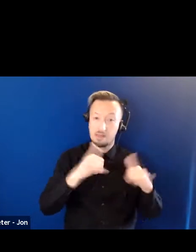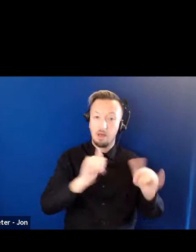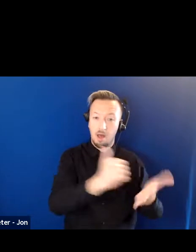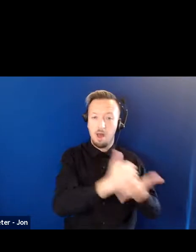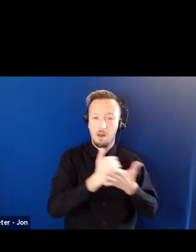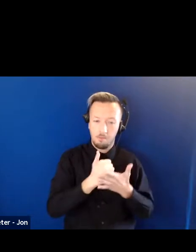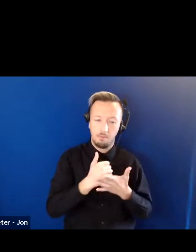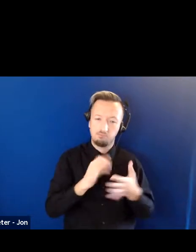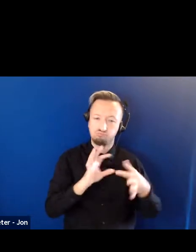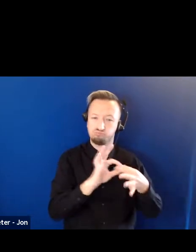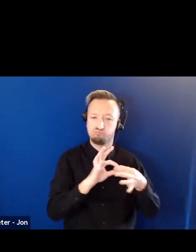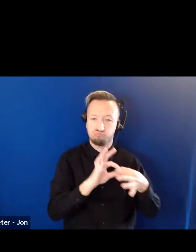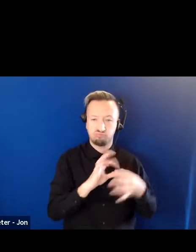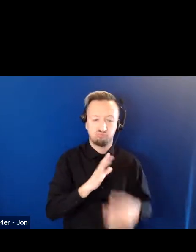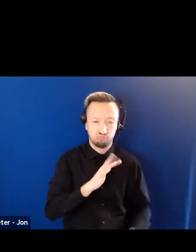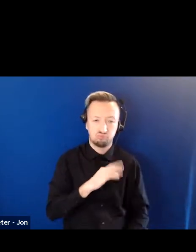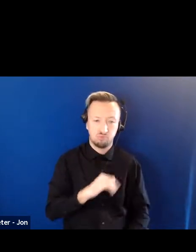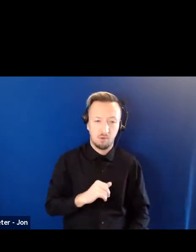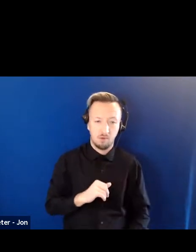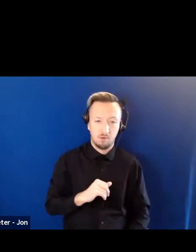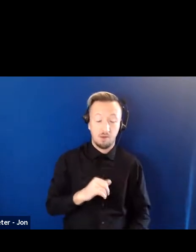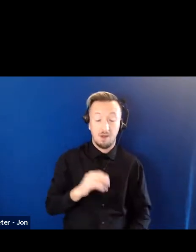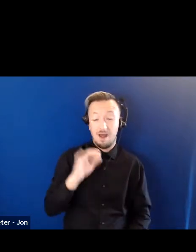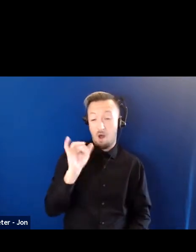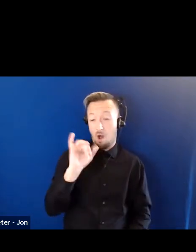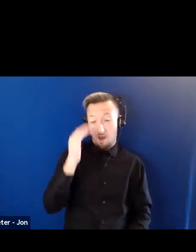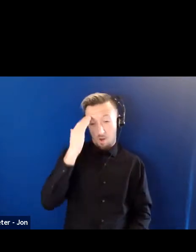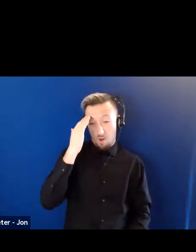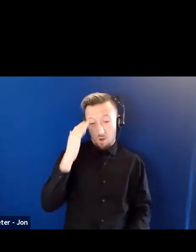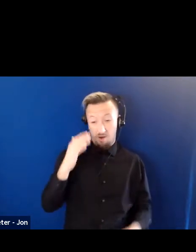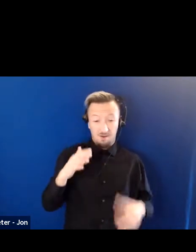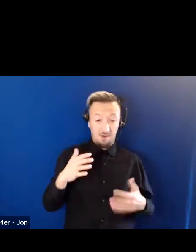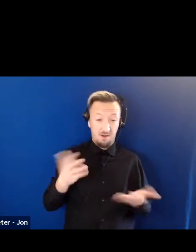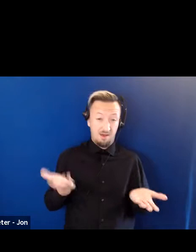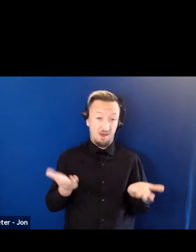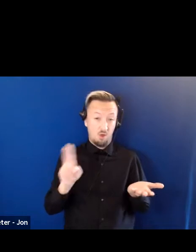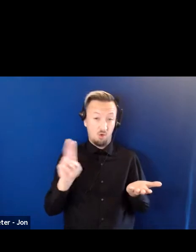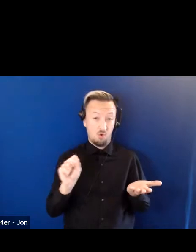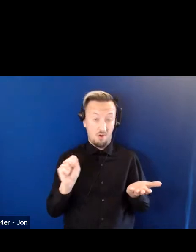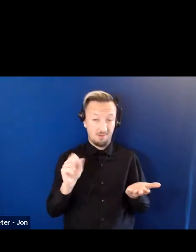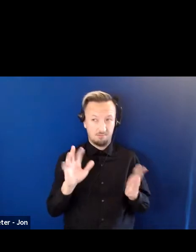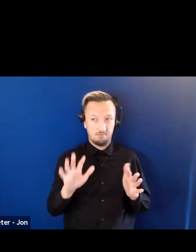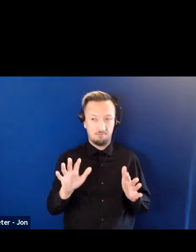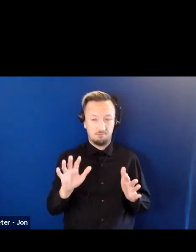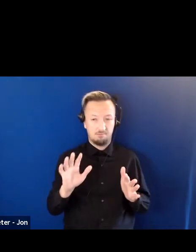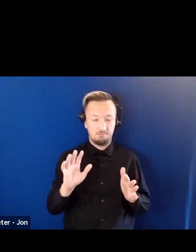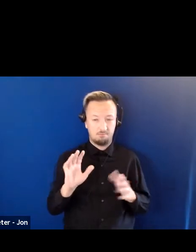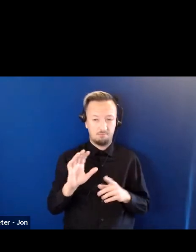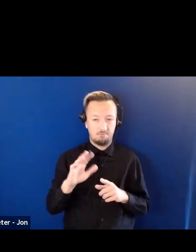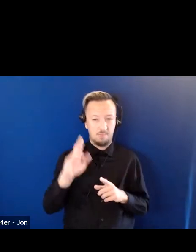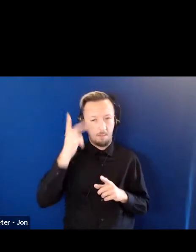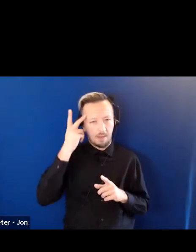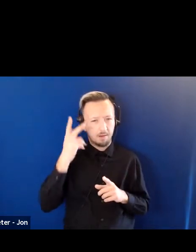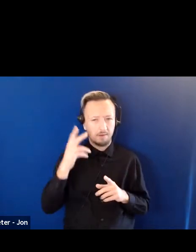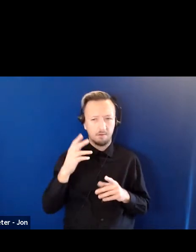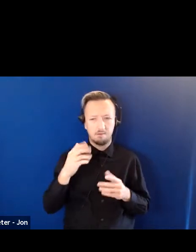Again, I believe that because our climate is changing, we have to look outside the box and have other people come